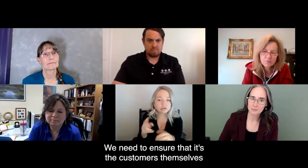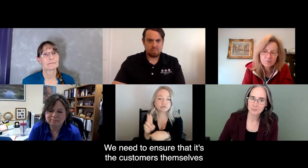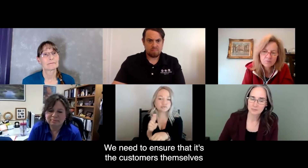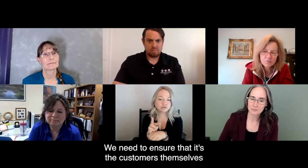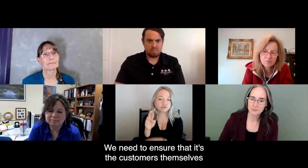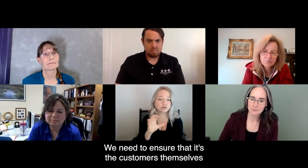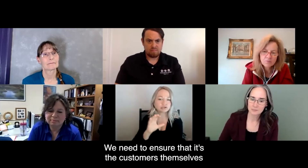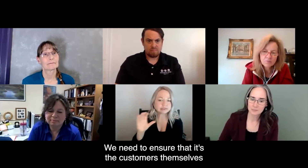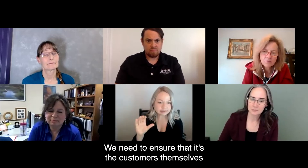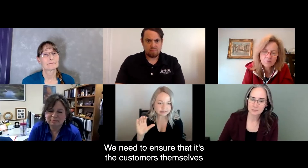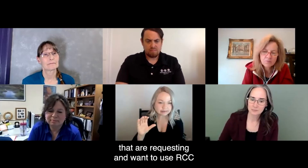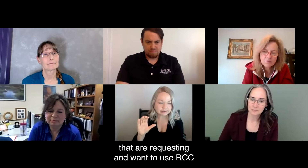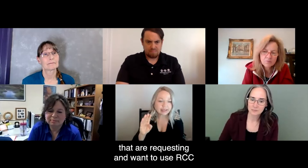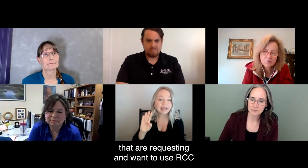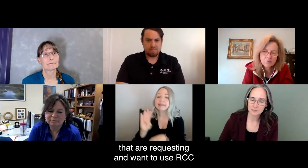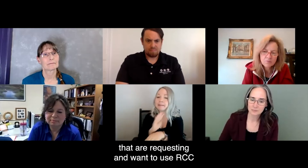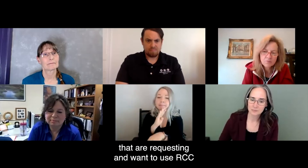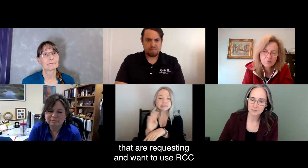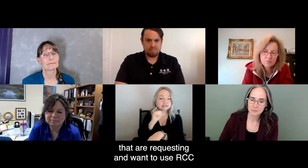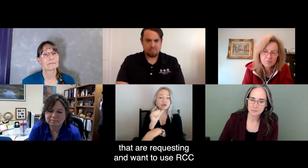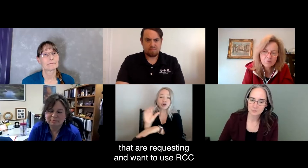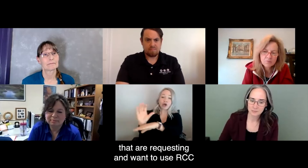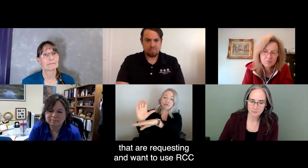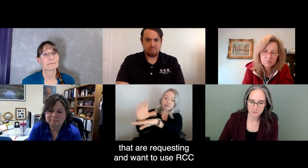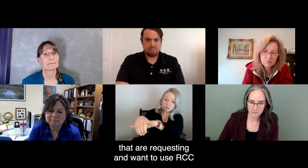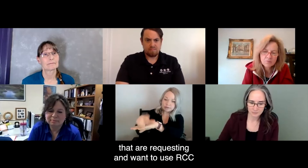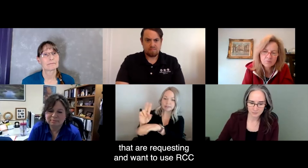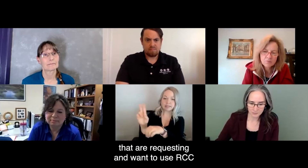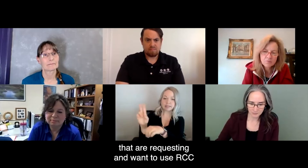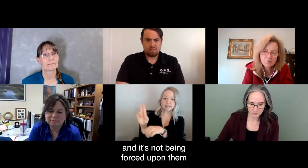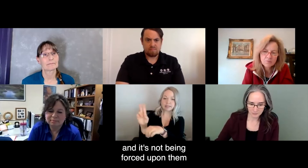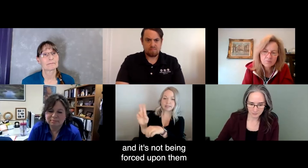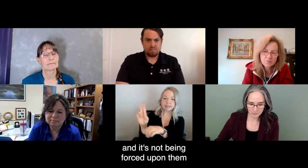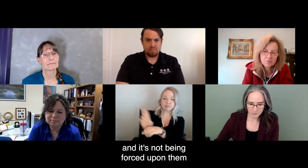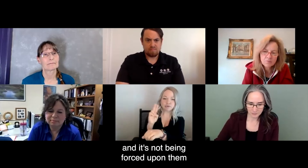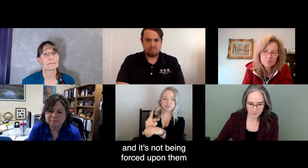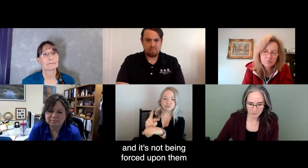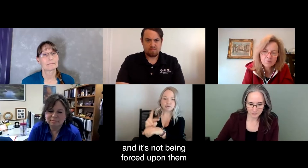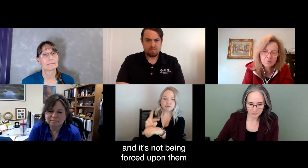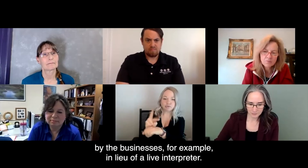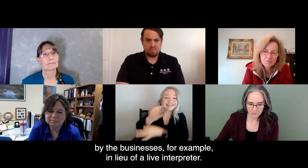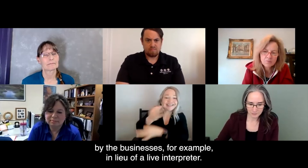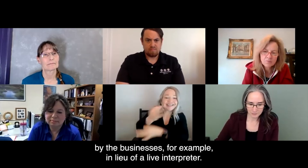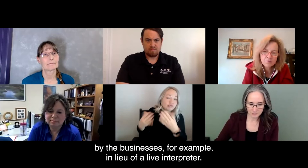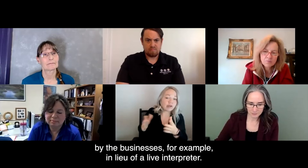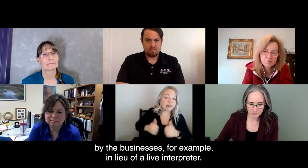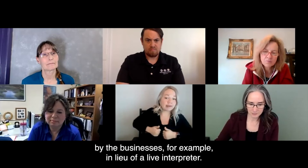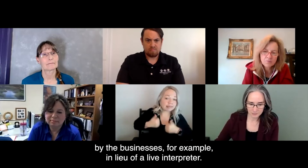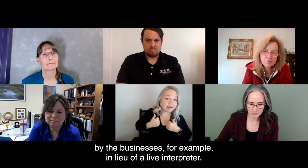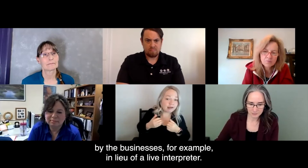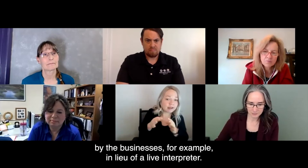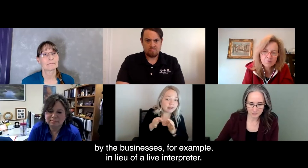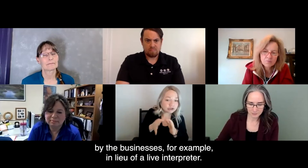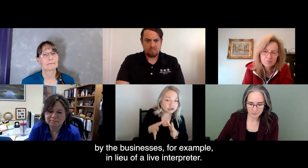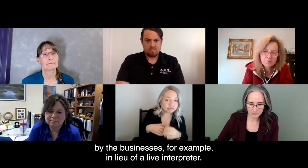the customers themselves that are requesting and want to use RCC, and it's not being forced upon them by the businesses, for